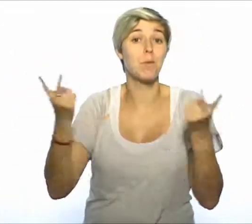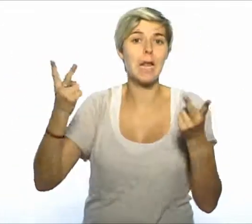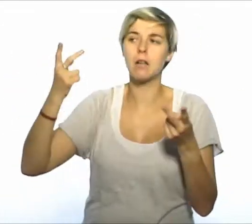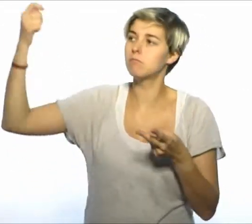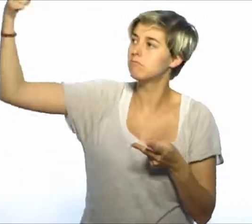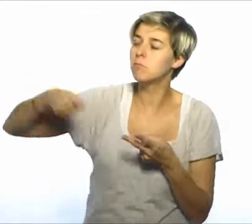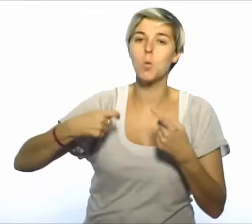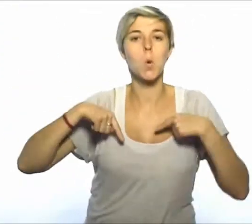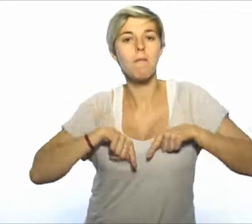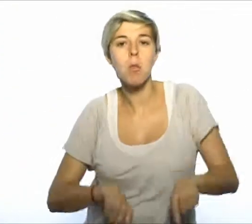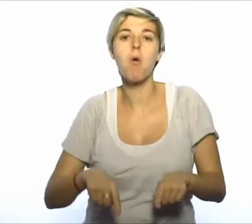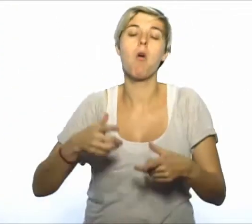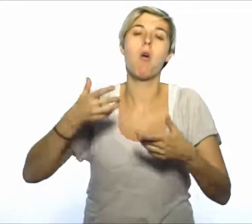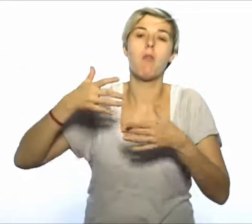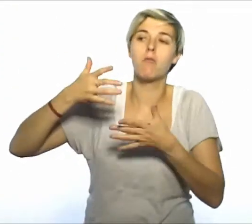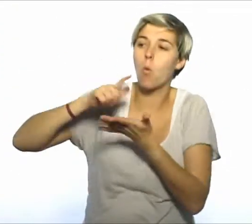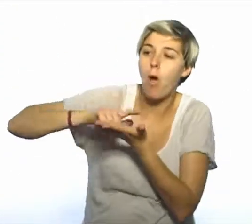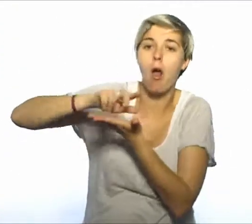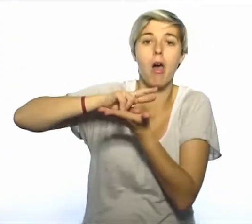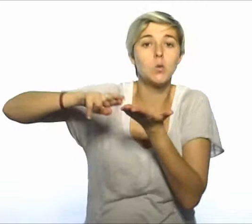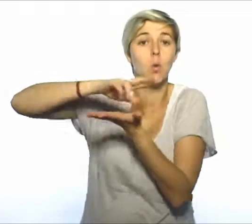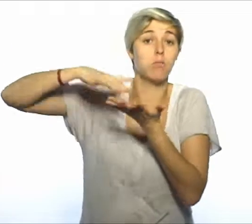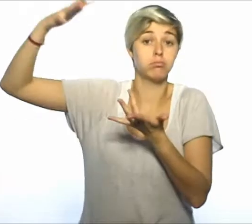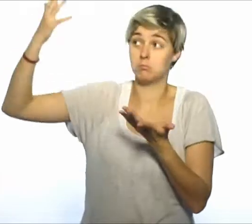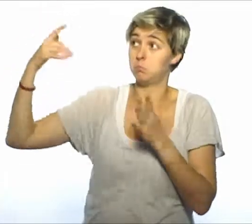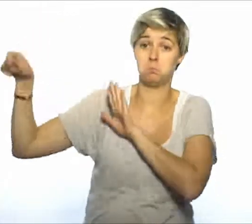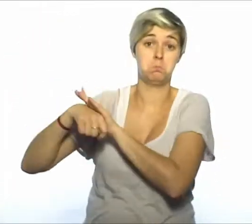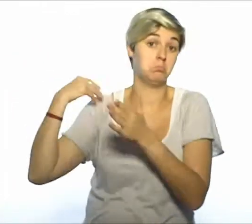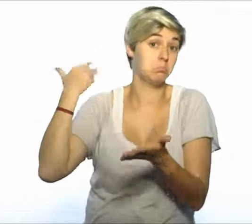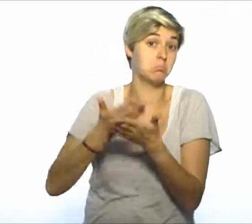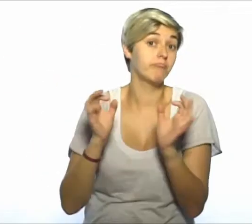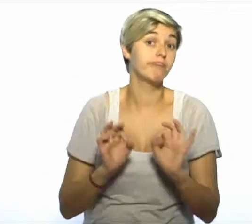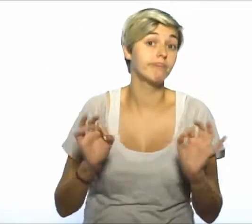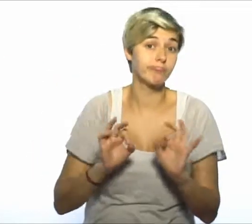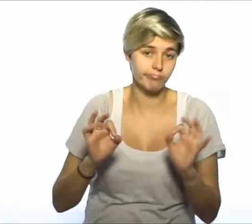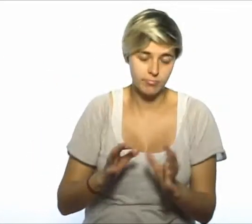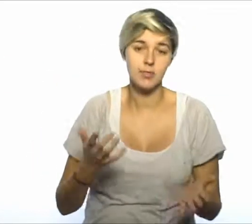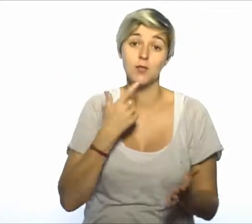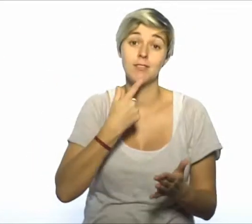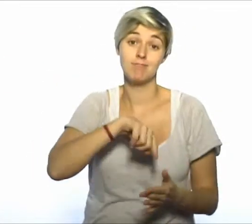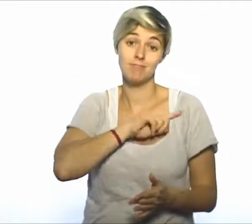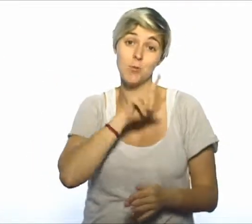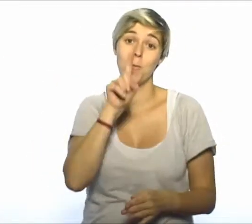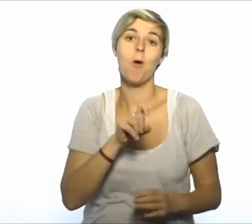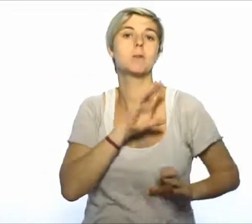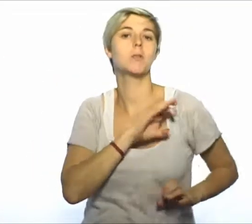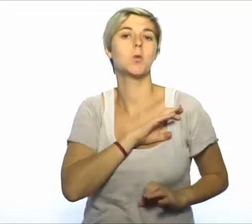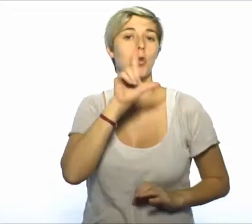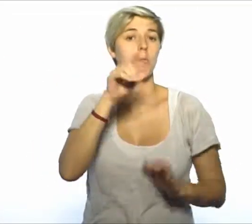subscribe to this service. We have no grants from the governments or public bodies whatsoever. And since the